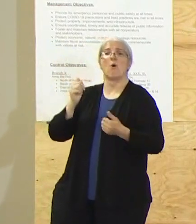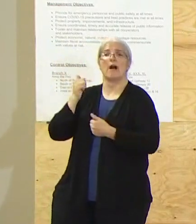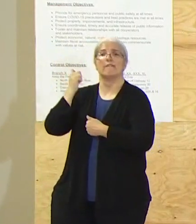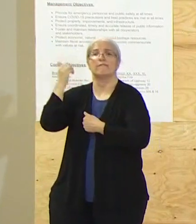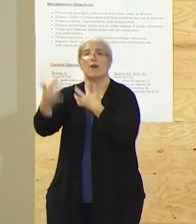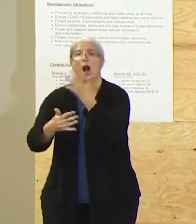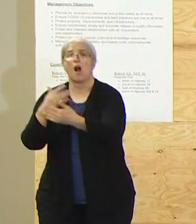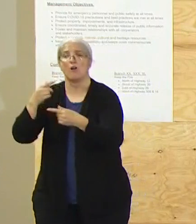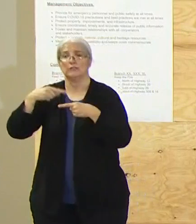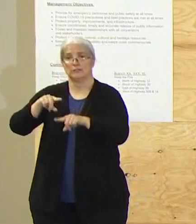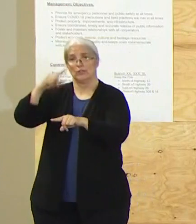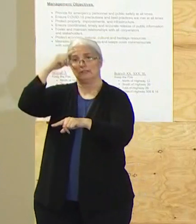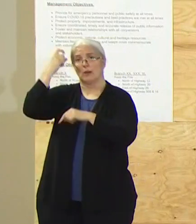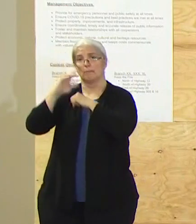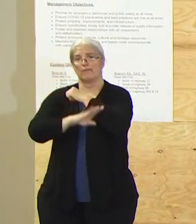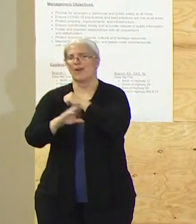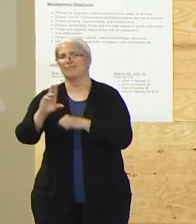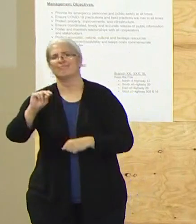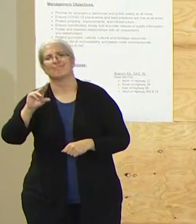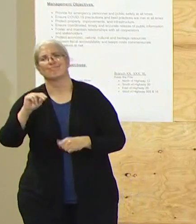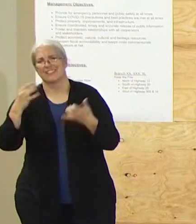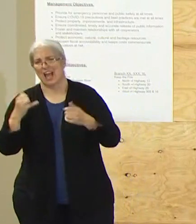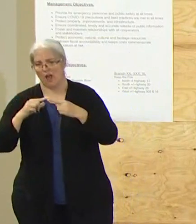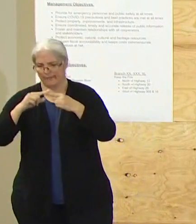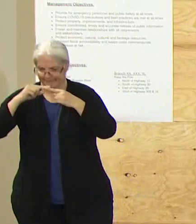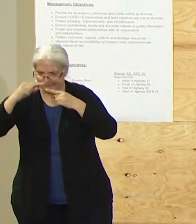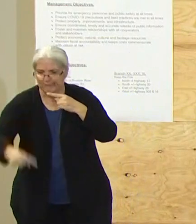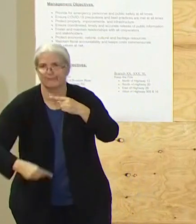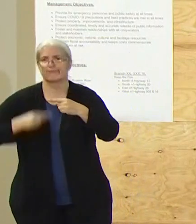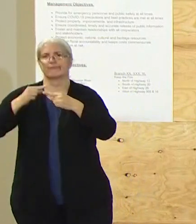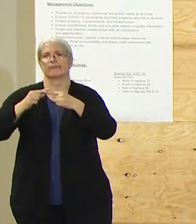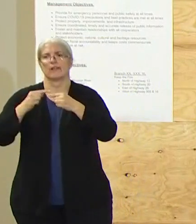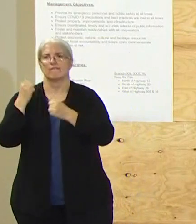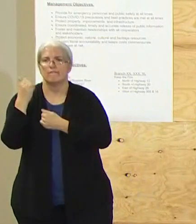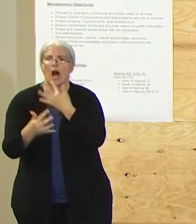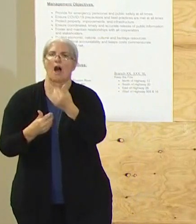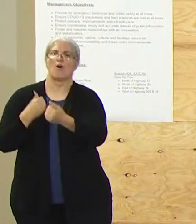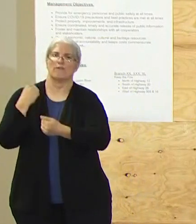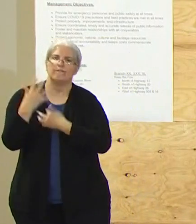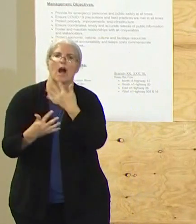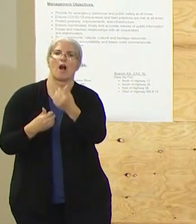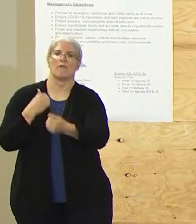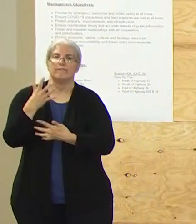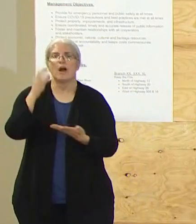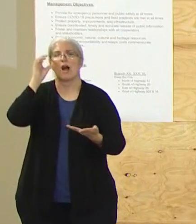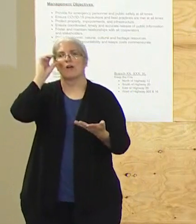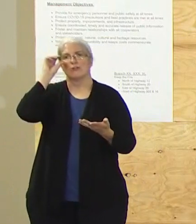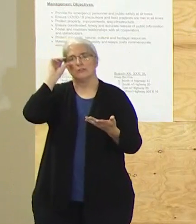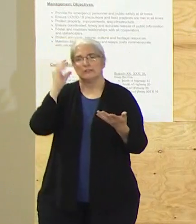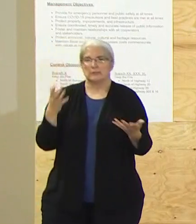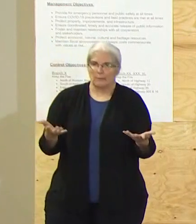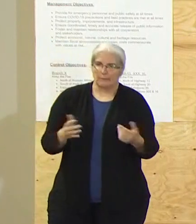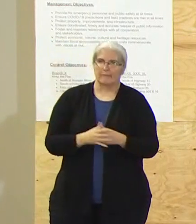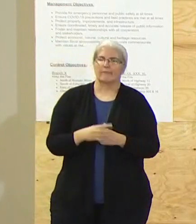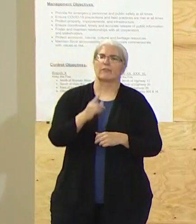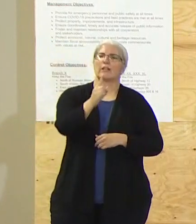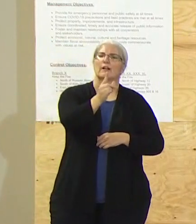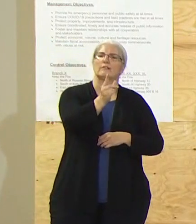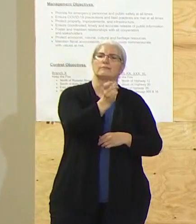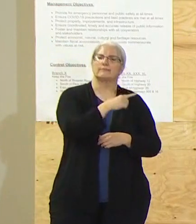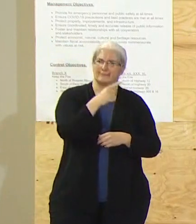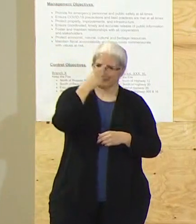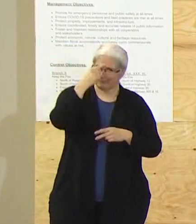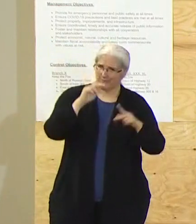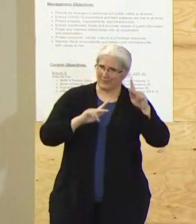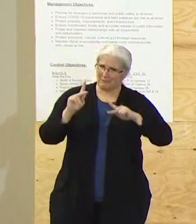local officials to continue to highlight this space. Would you consider surcharges on homes or businesses in those fire-prone I've areas? not